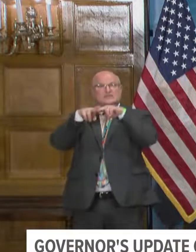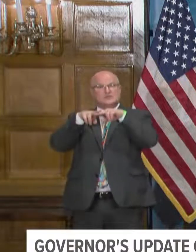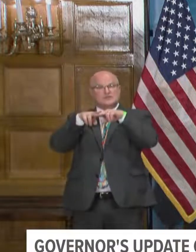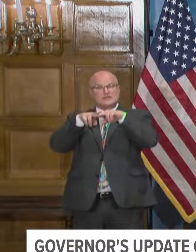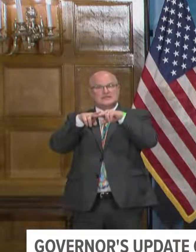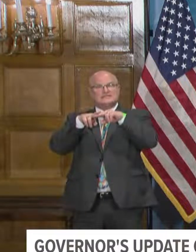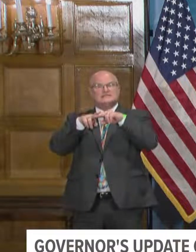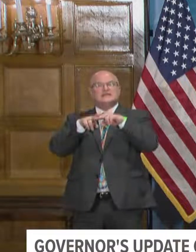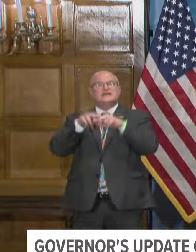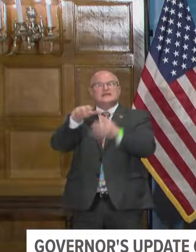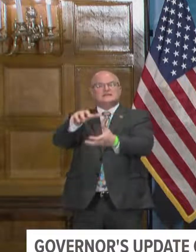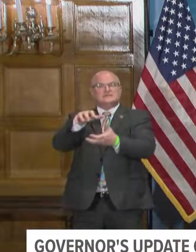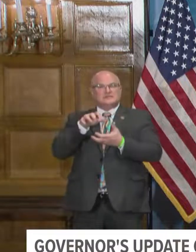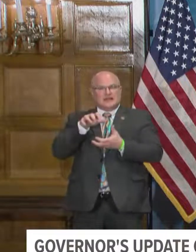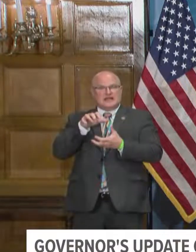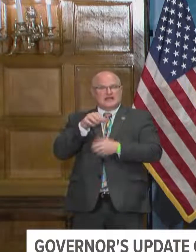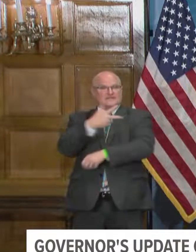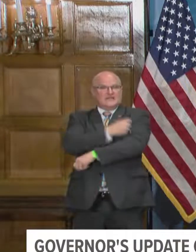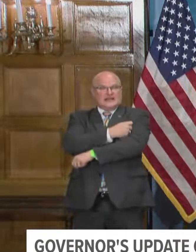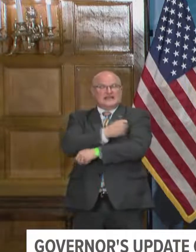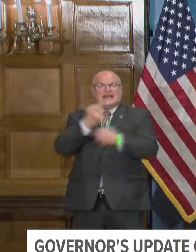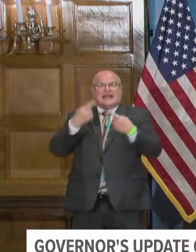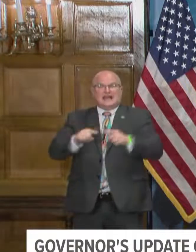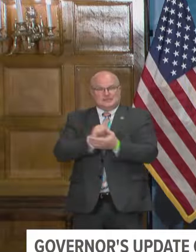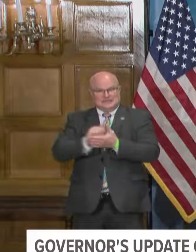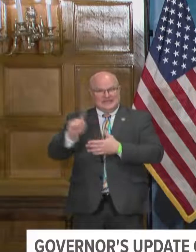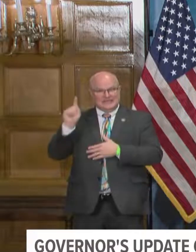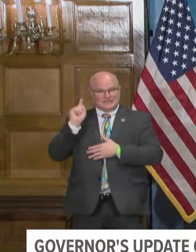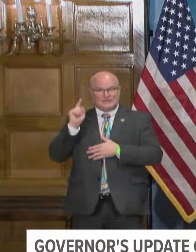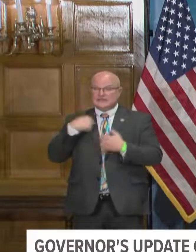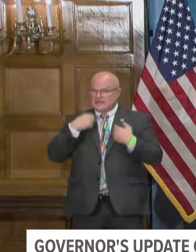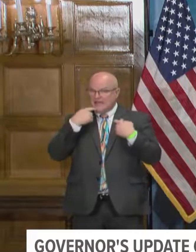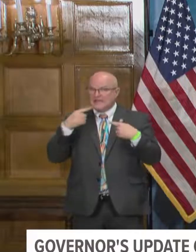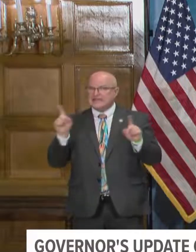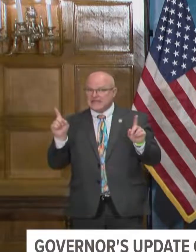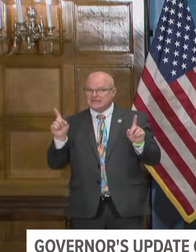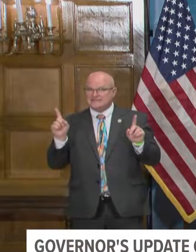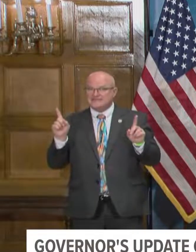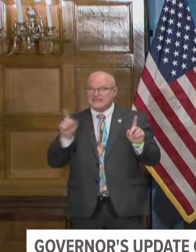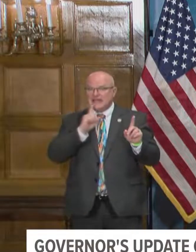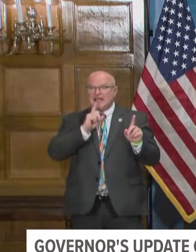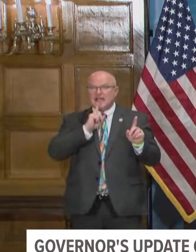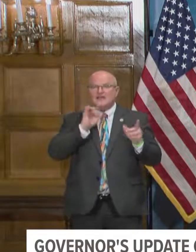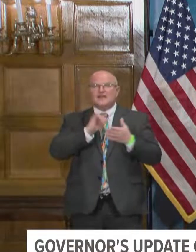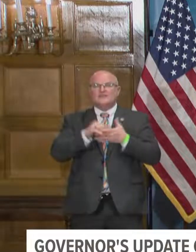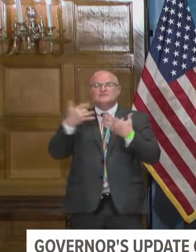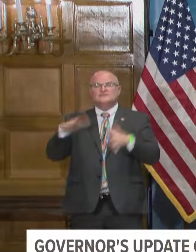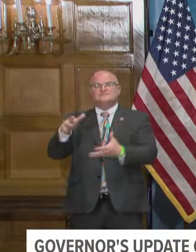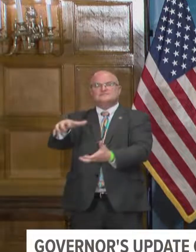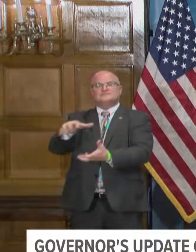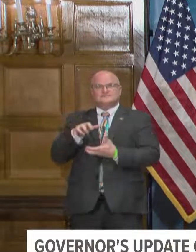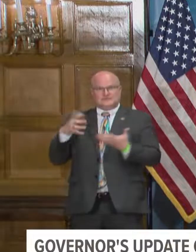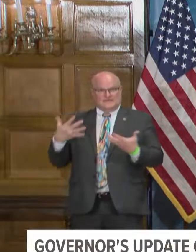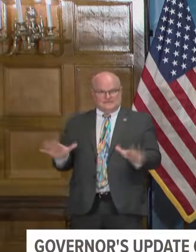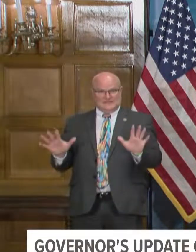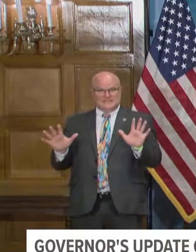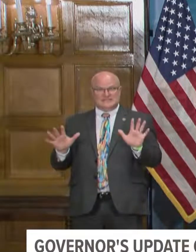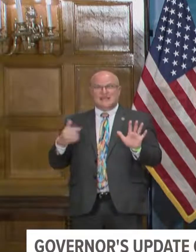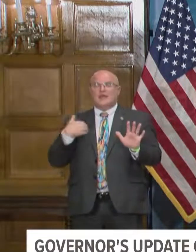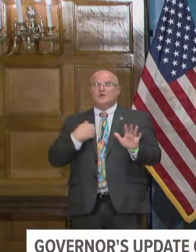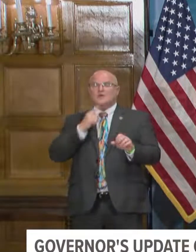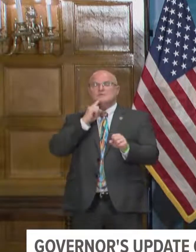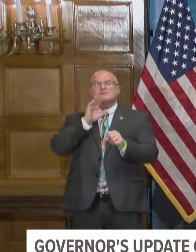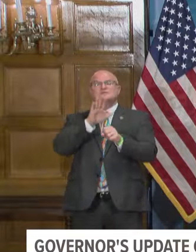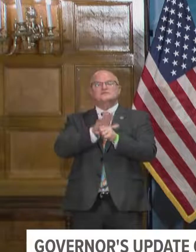the supply of vaccines that happened last week that I announced. And actually those have been received this week. And we've been assured